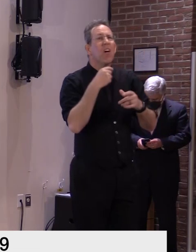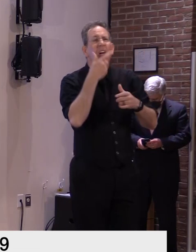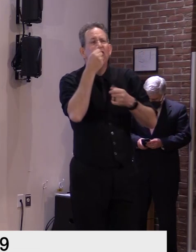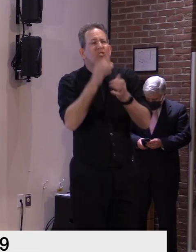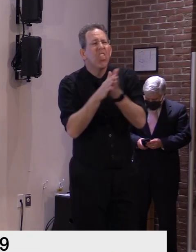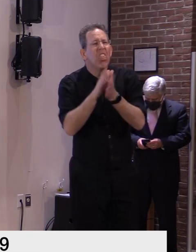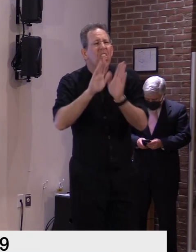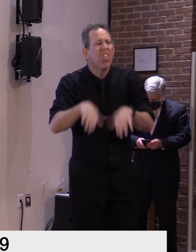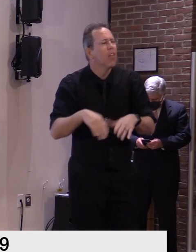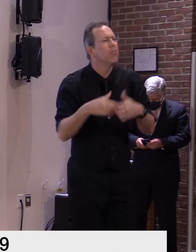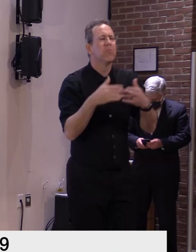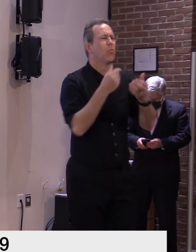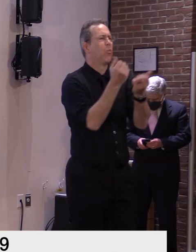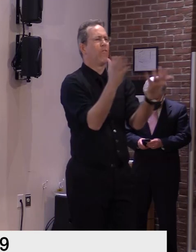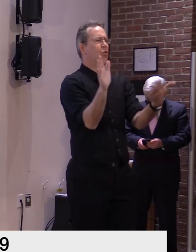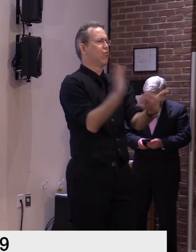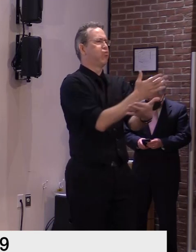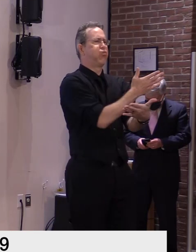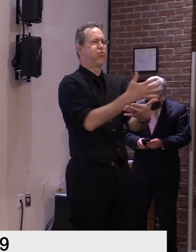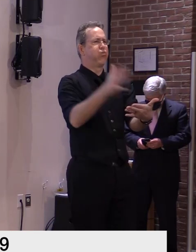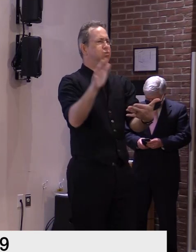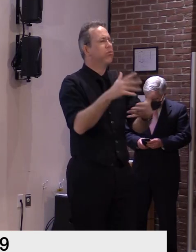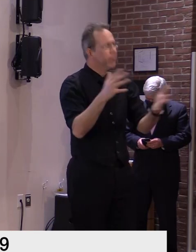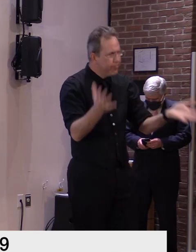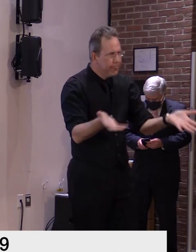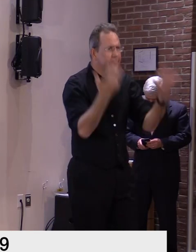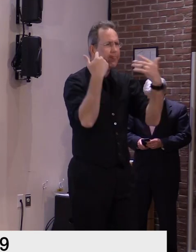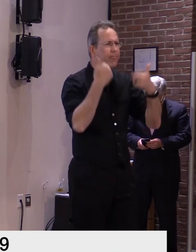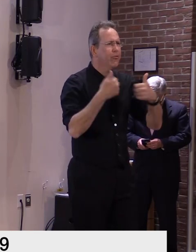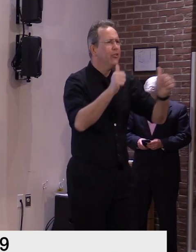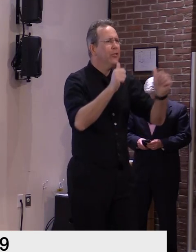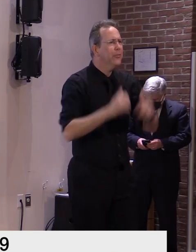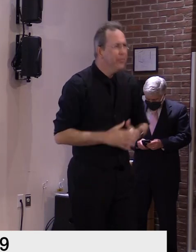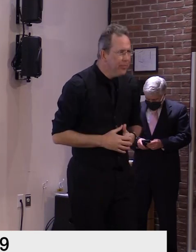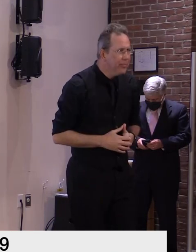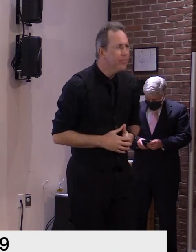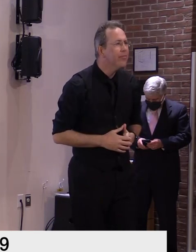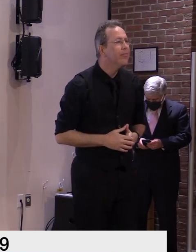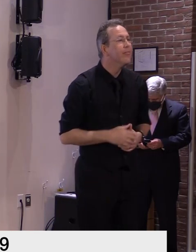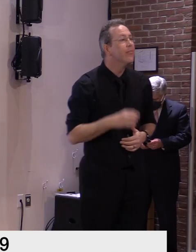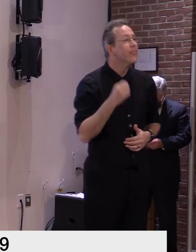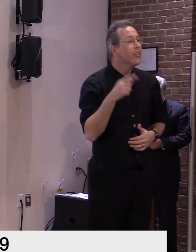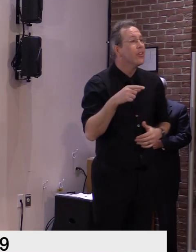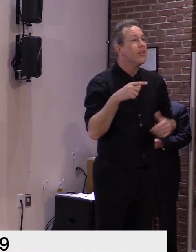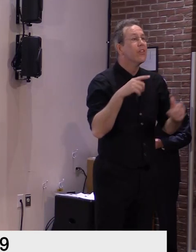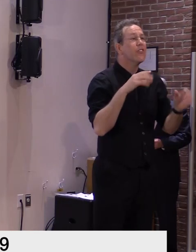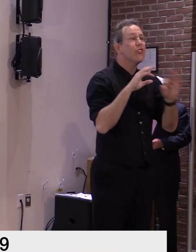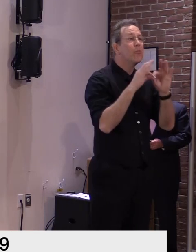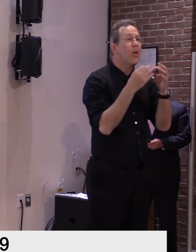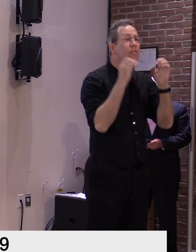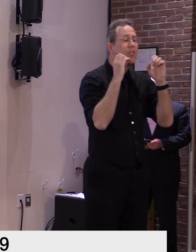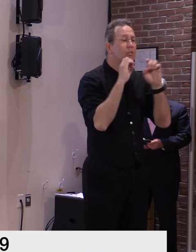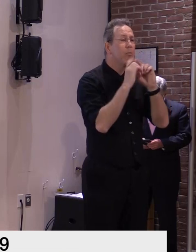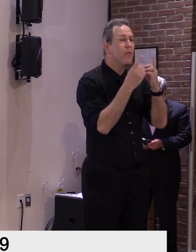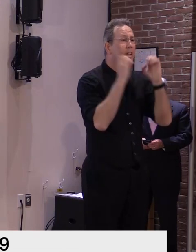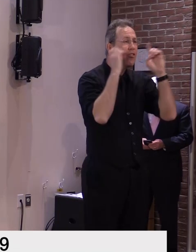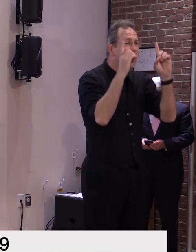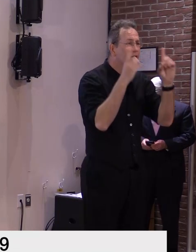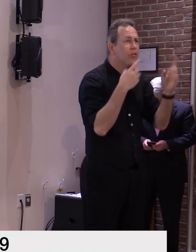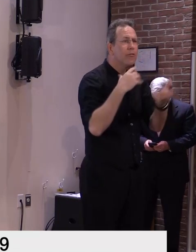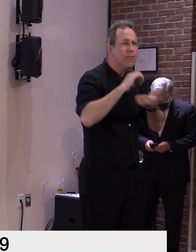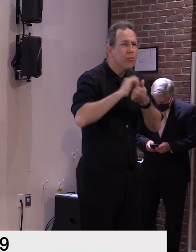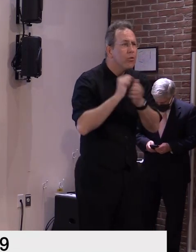To accomplish this vision, Vermont AOE is partnering with Vermont After School and personnel from the State Departments of